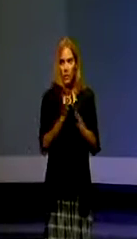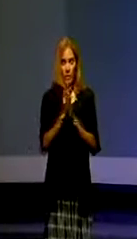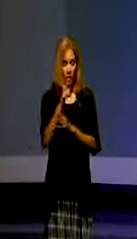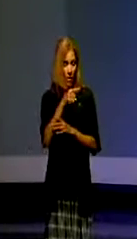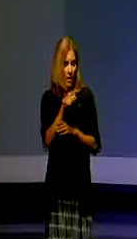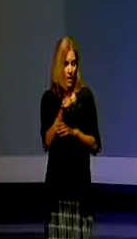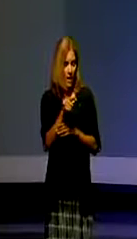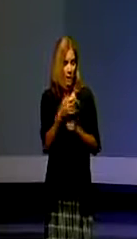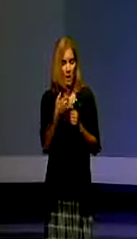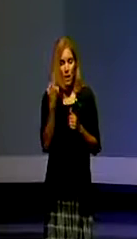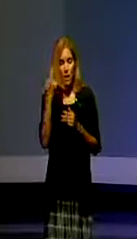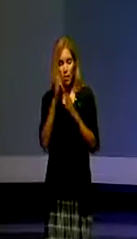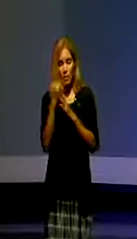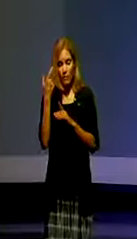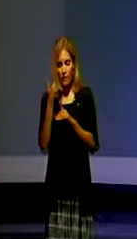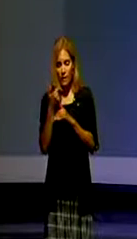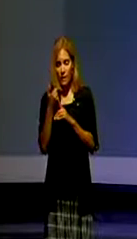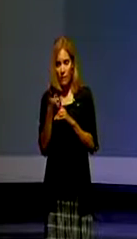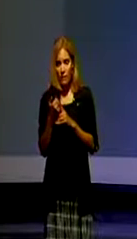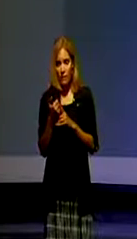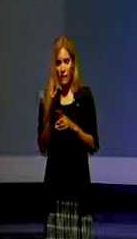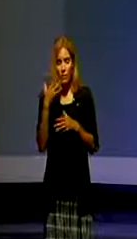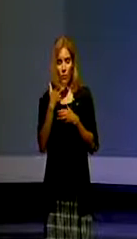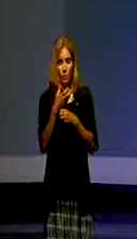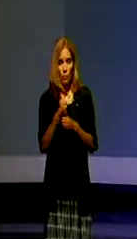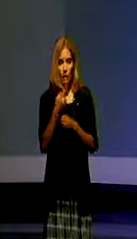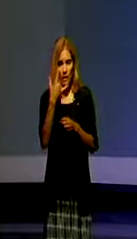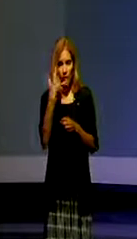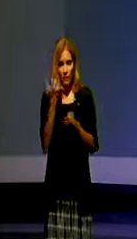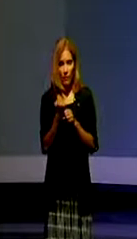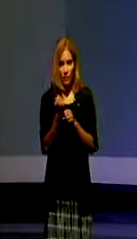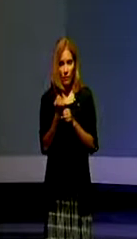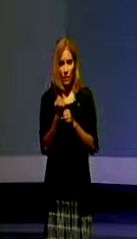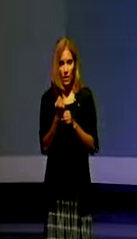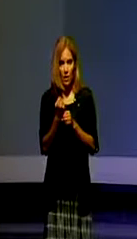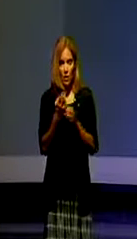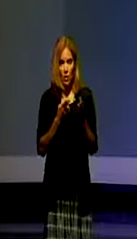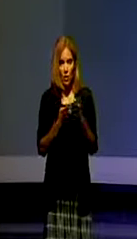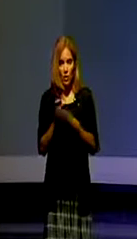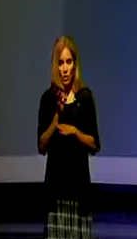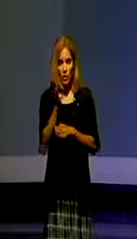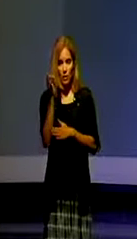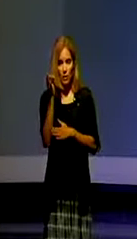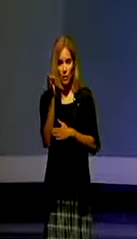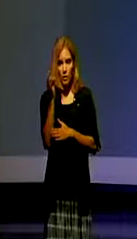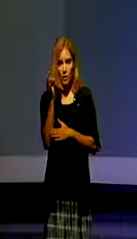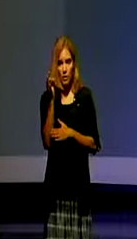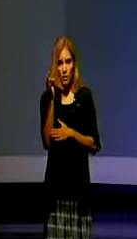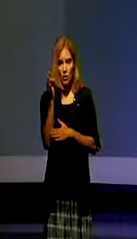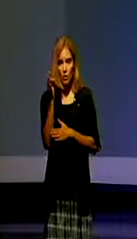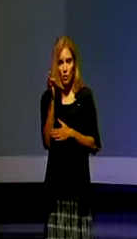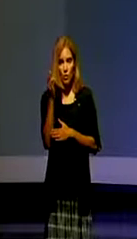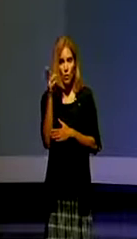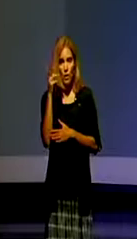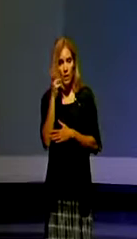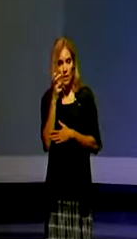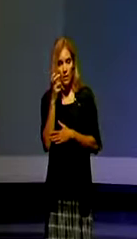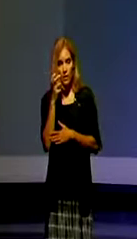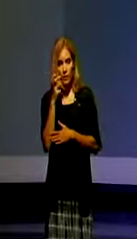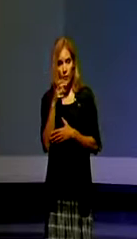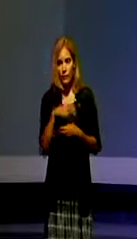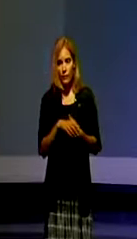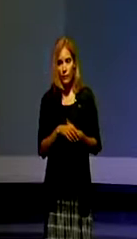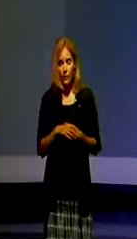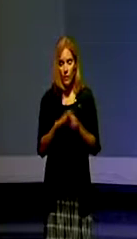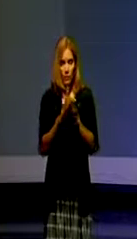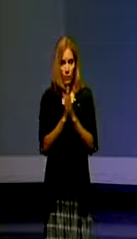them? And would you pray for yourself that you'd be bold and faithful, and that the Holy Spirit would give them ears to hear?